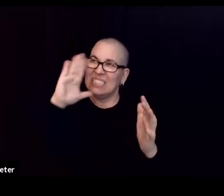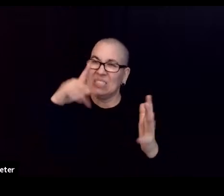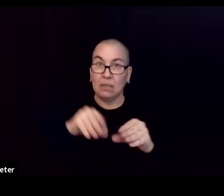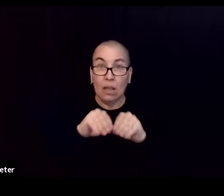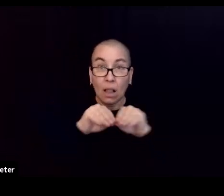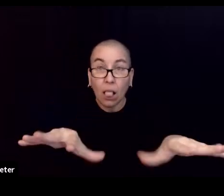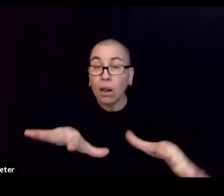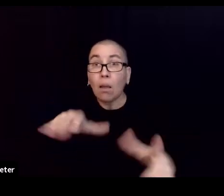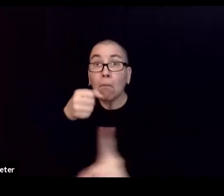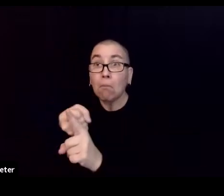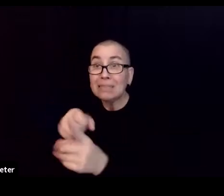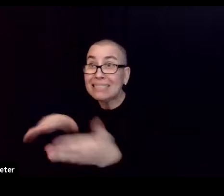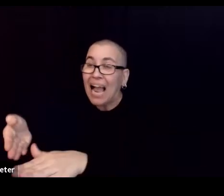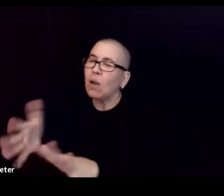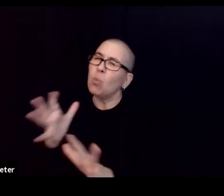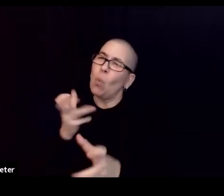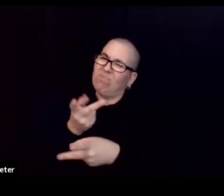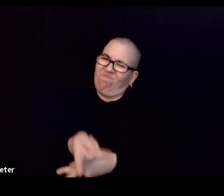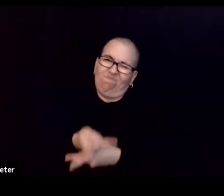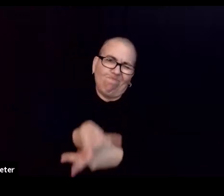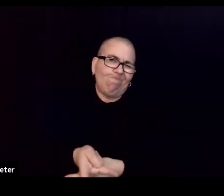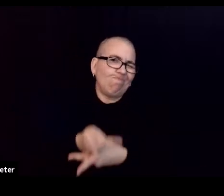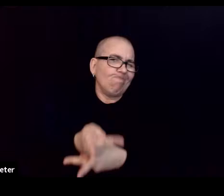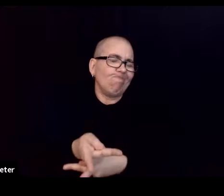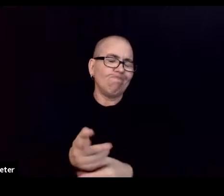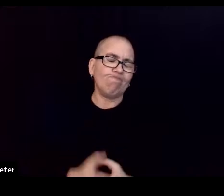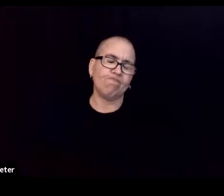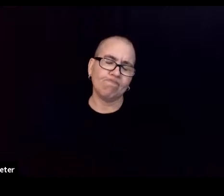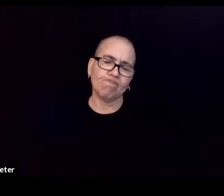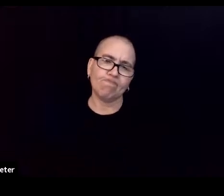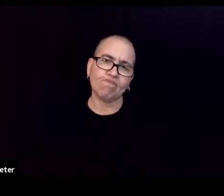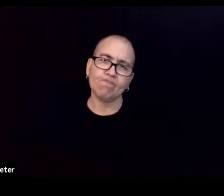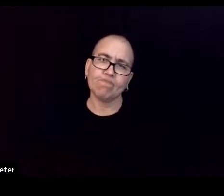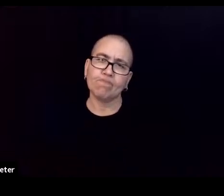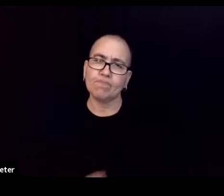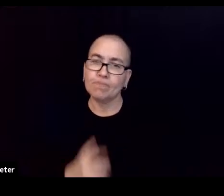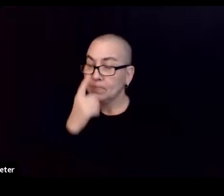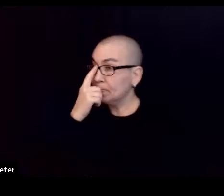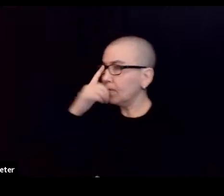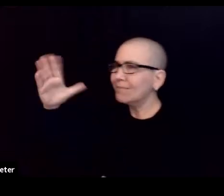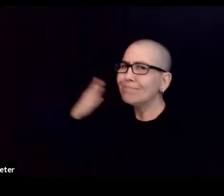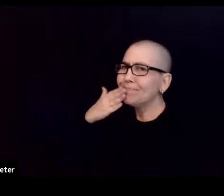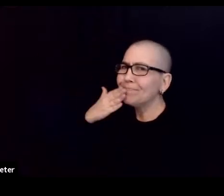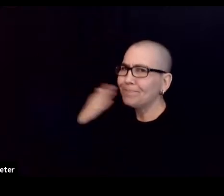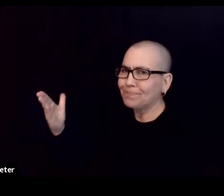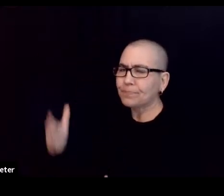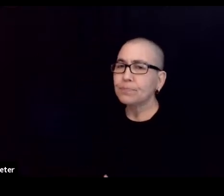Okay, thank you. All right, that is all the time we have for today. We invite any reporters